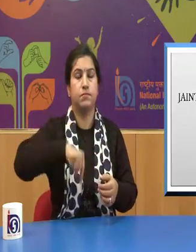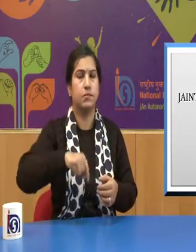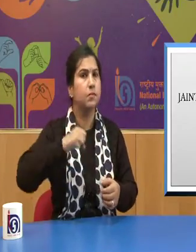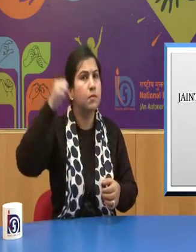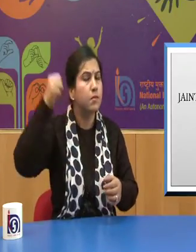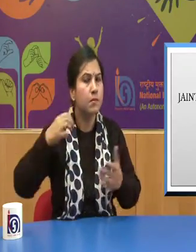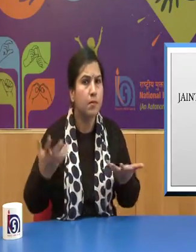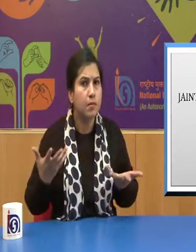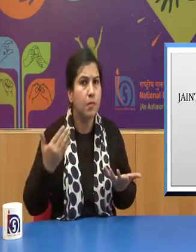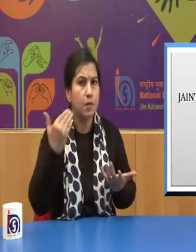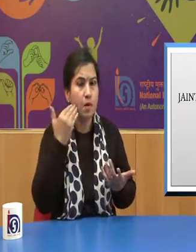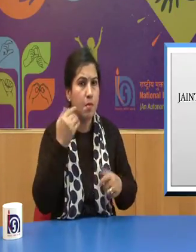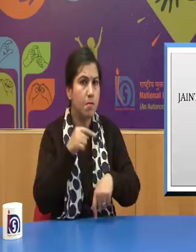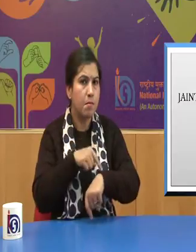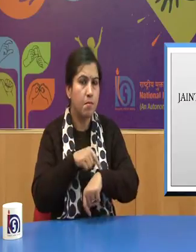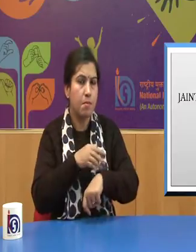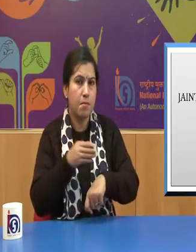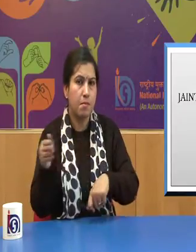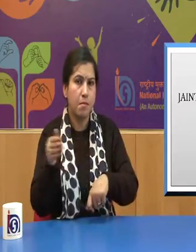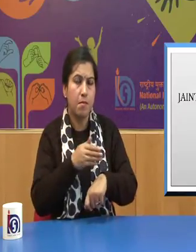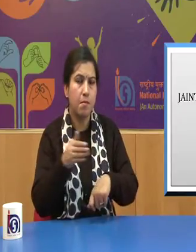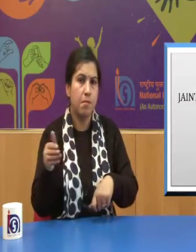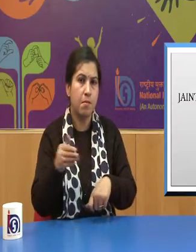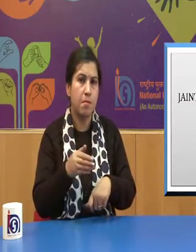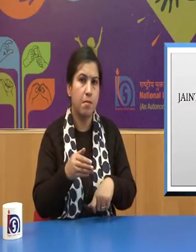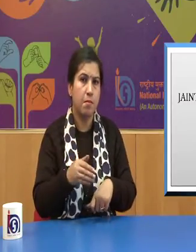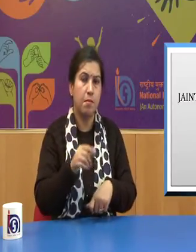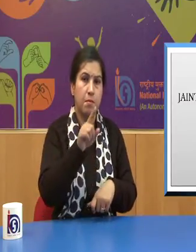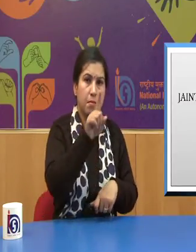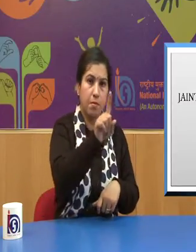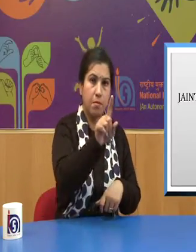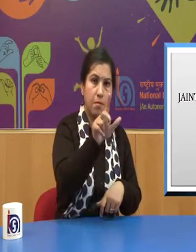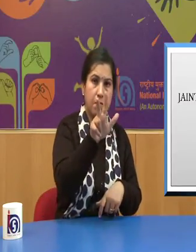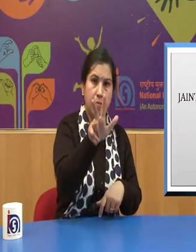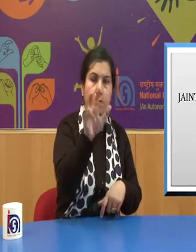This revolt took place during the time period between the year 1860